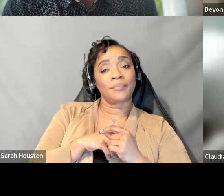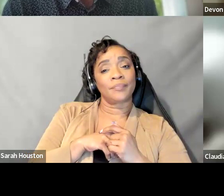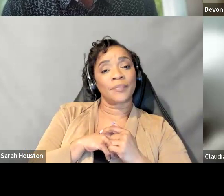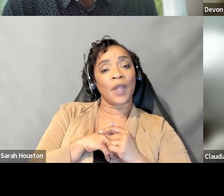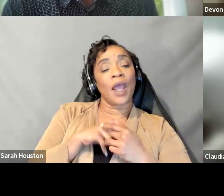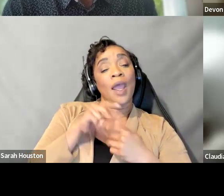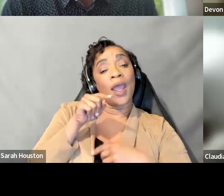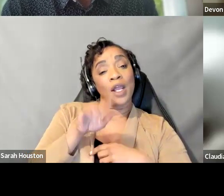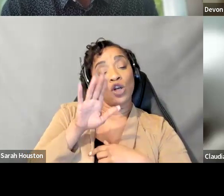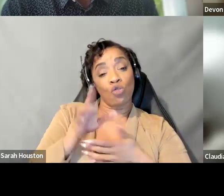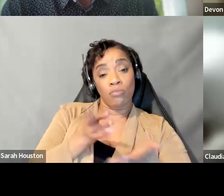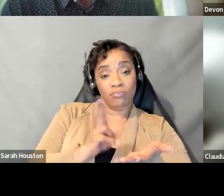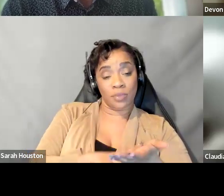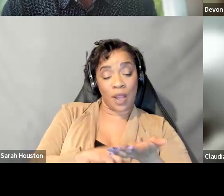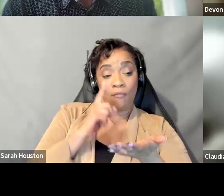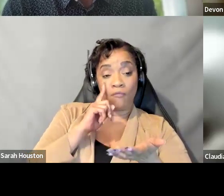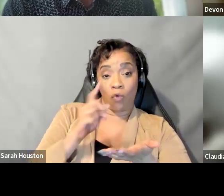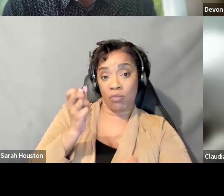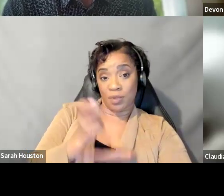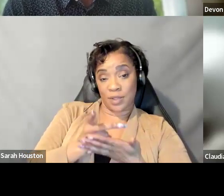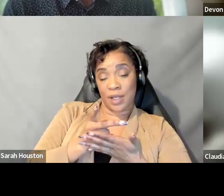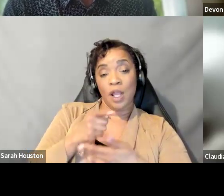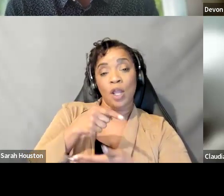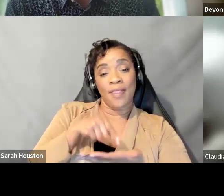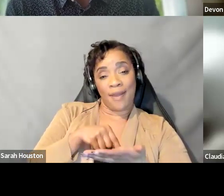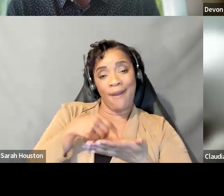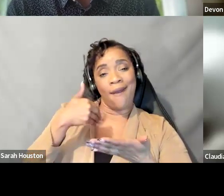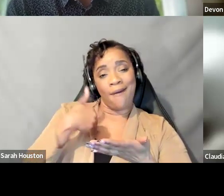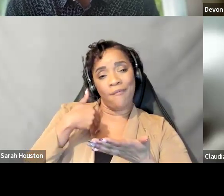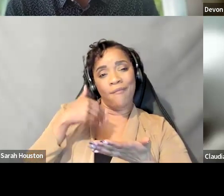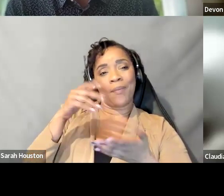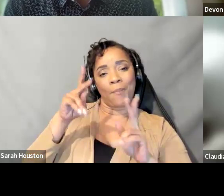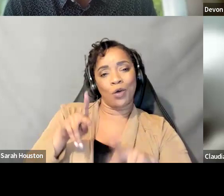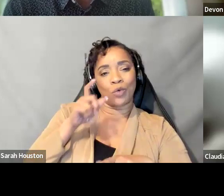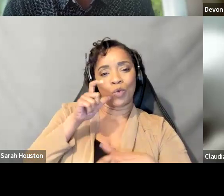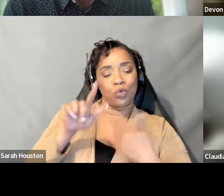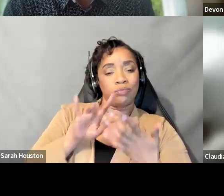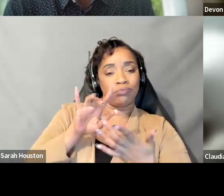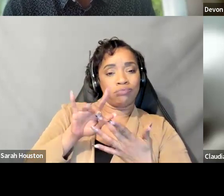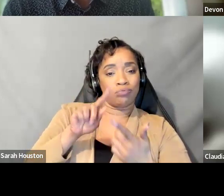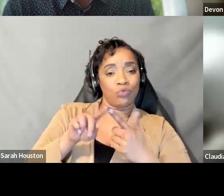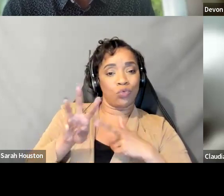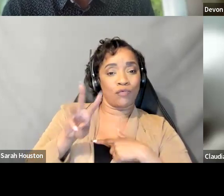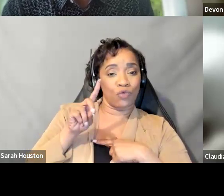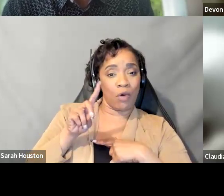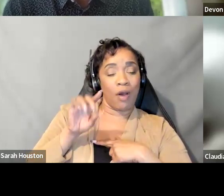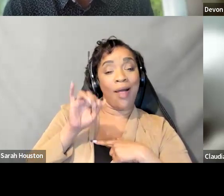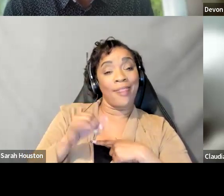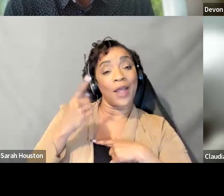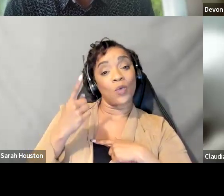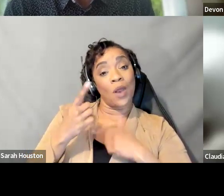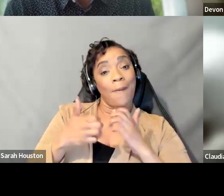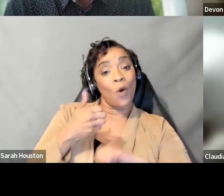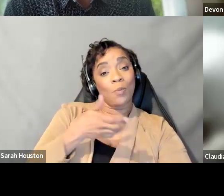to contact if you want to withdraw. And that is one of the most powerful ways that you have to make sure that your voice is heard.